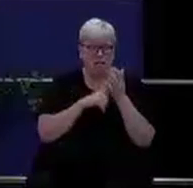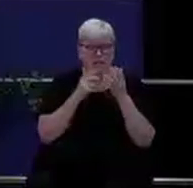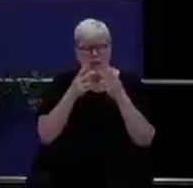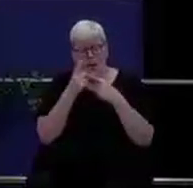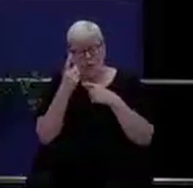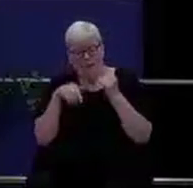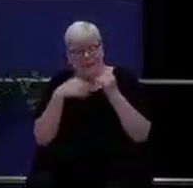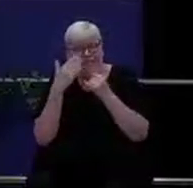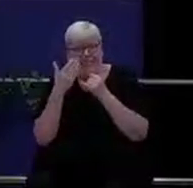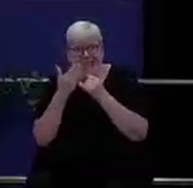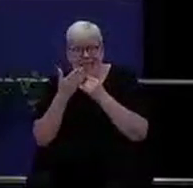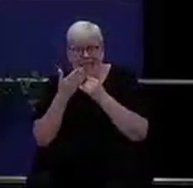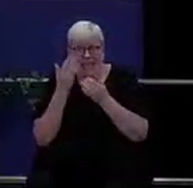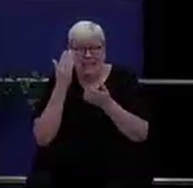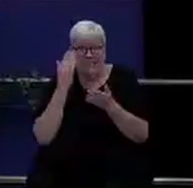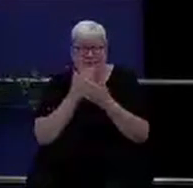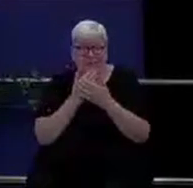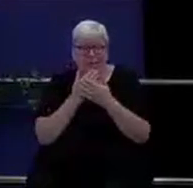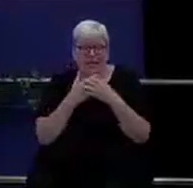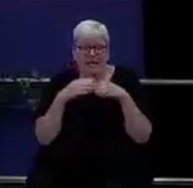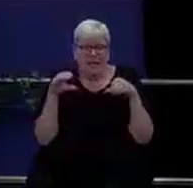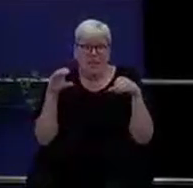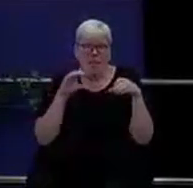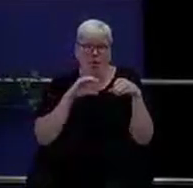There's another picture of the seal being bottle fed by